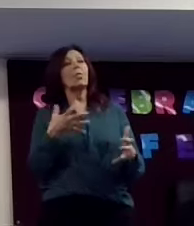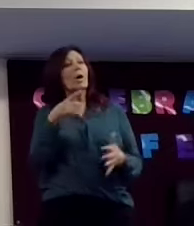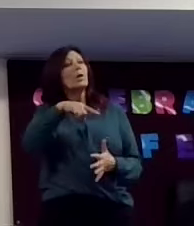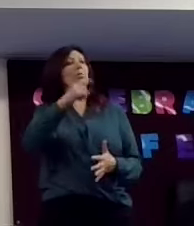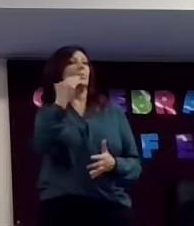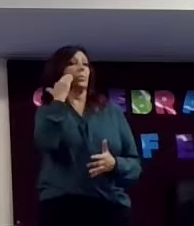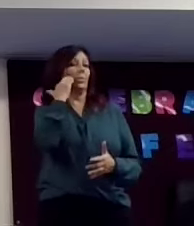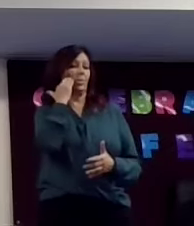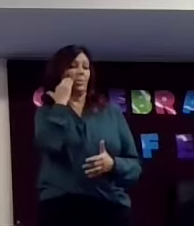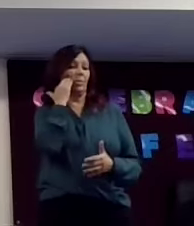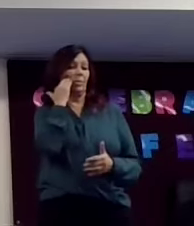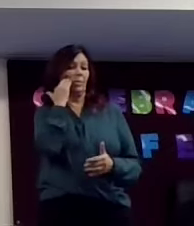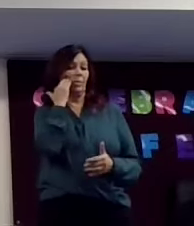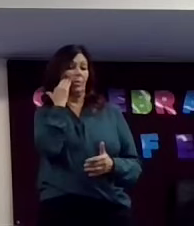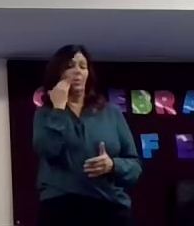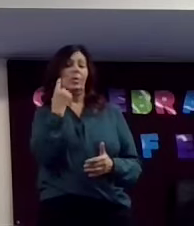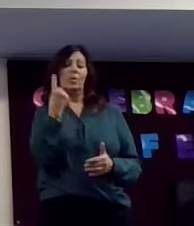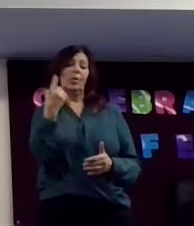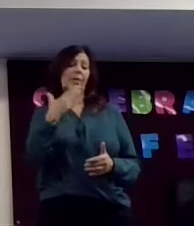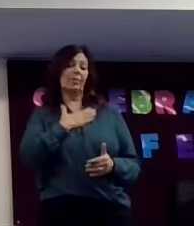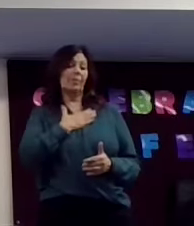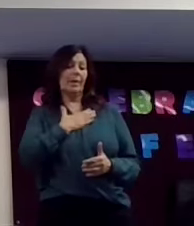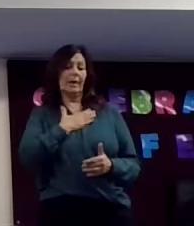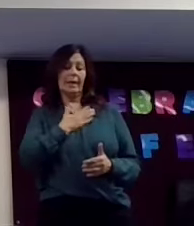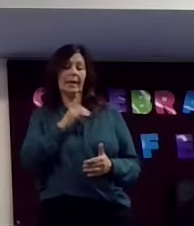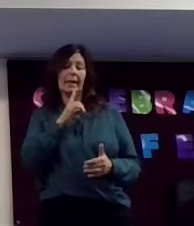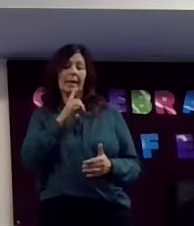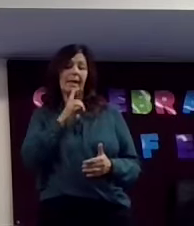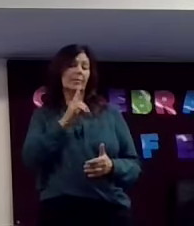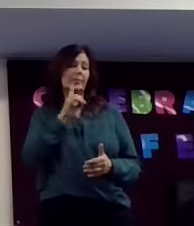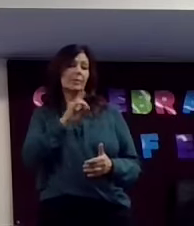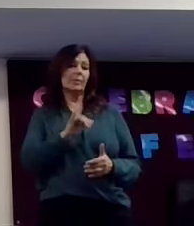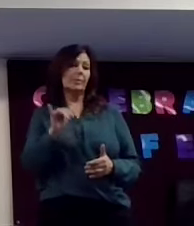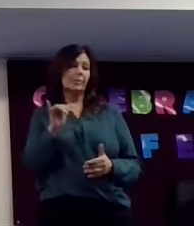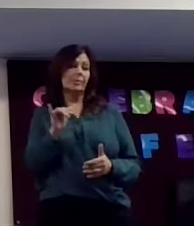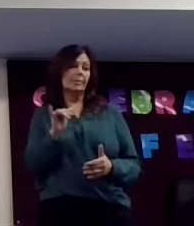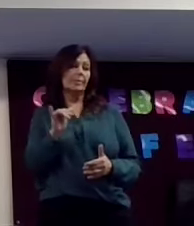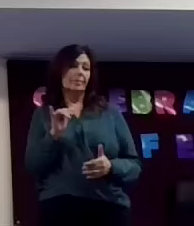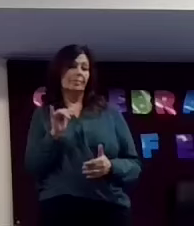you to know, you know, one of my absolutely